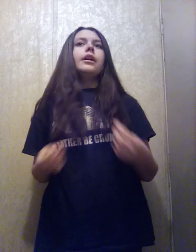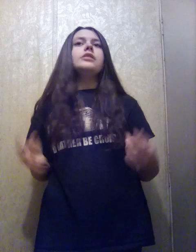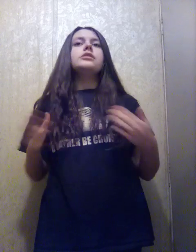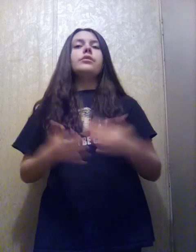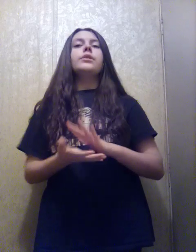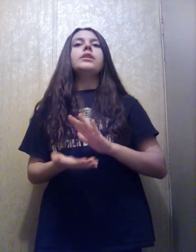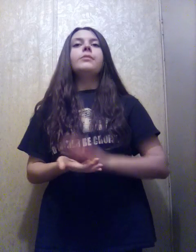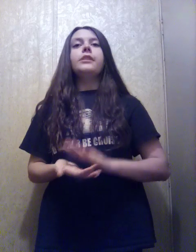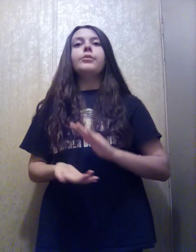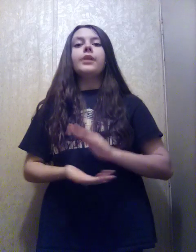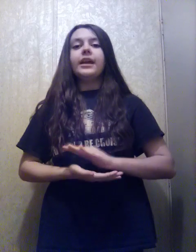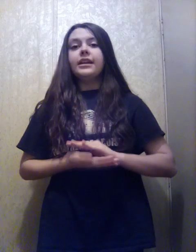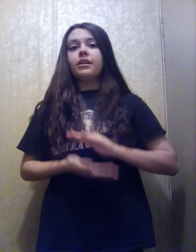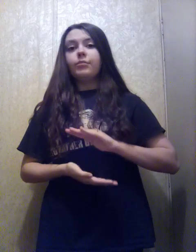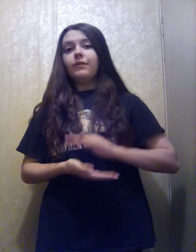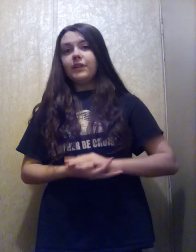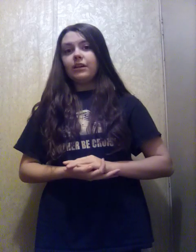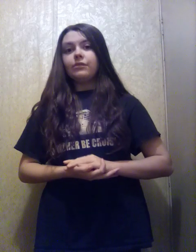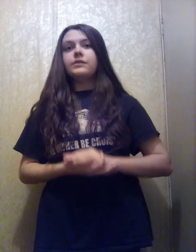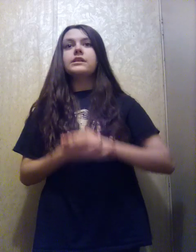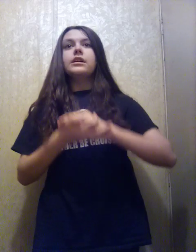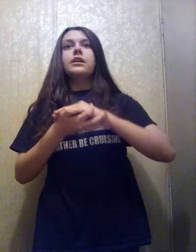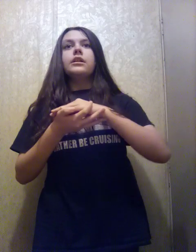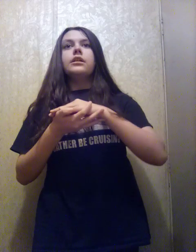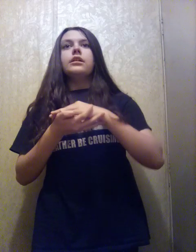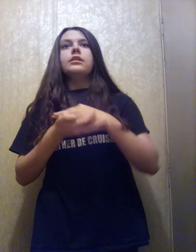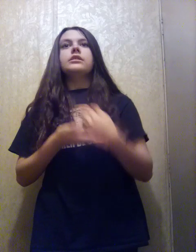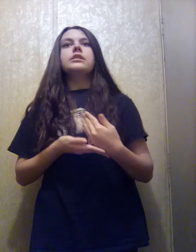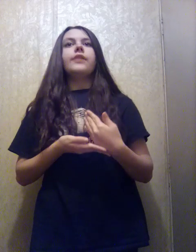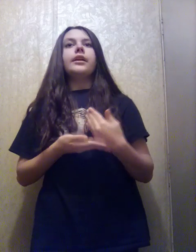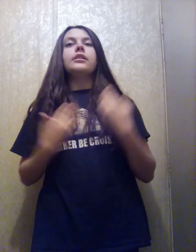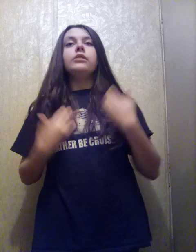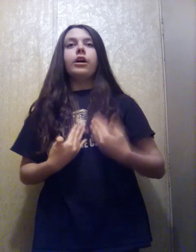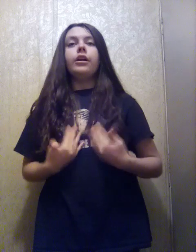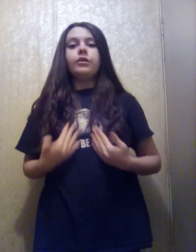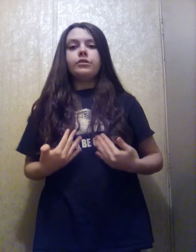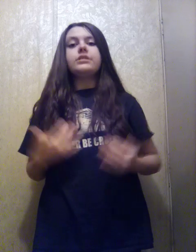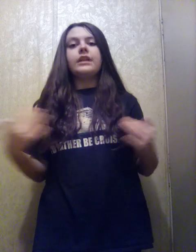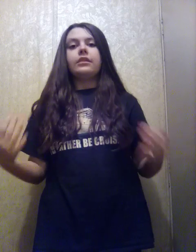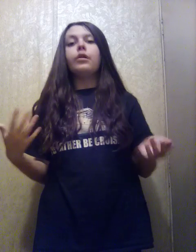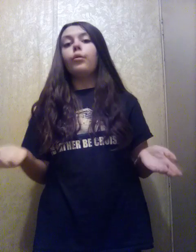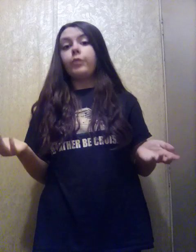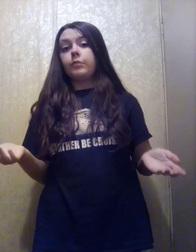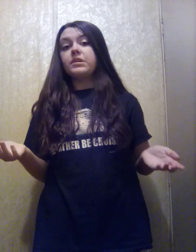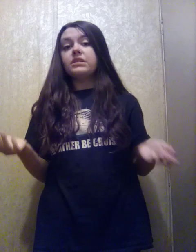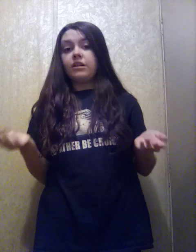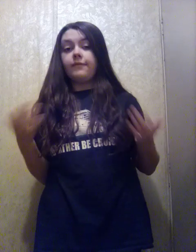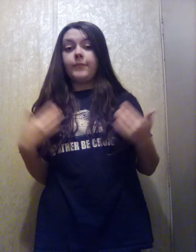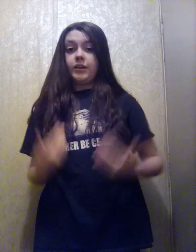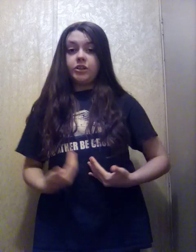I just don't want the people hating on my videos to like not understand the whole purpose of my